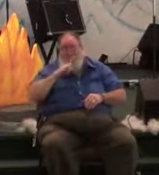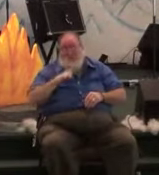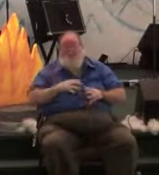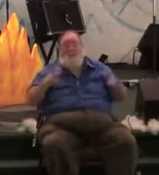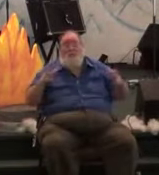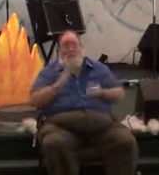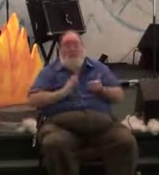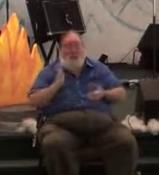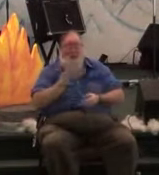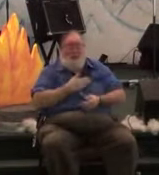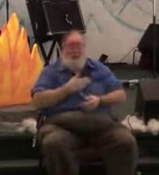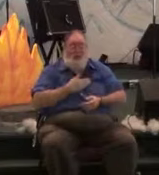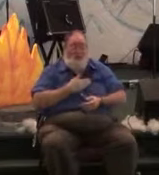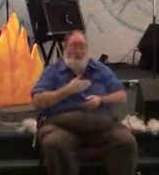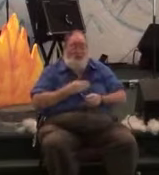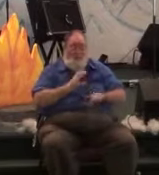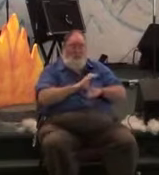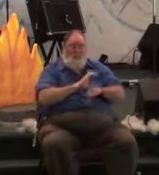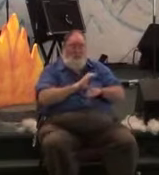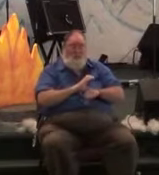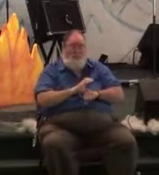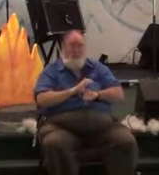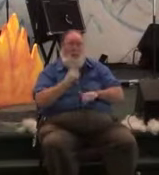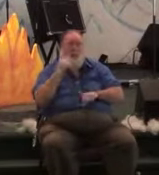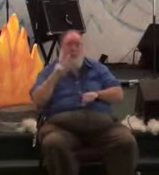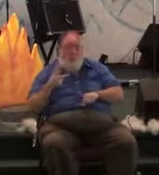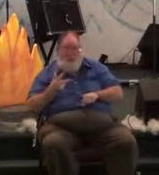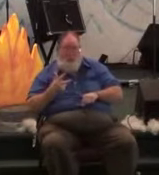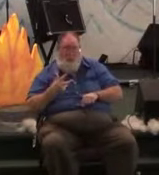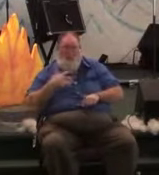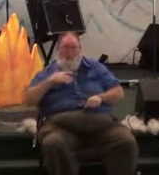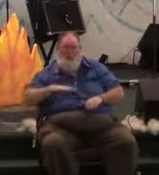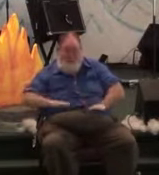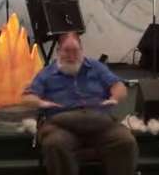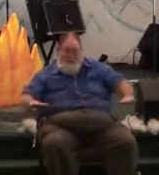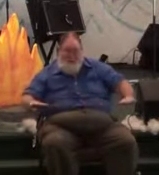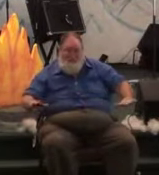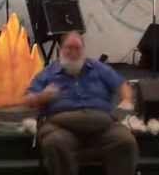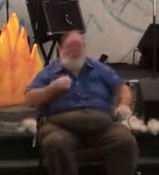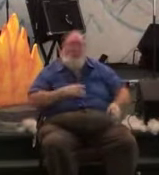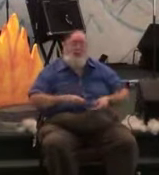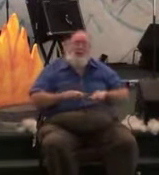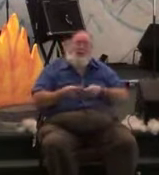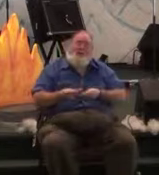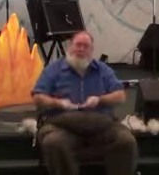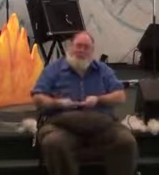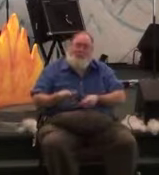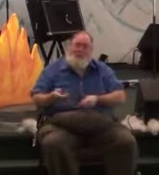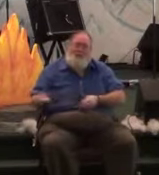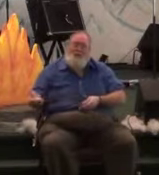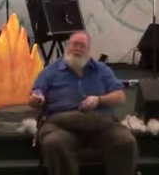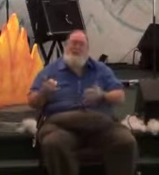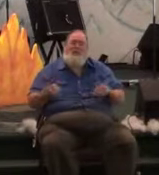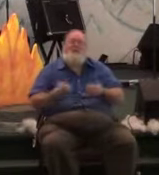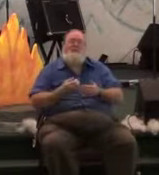now of our body is children. So that's we're awesome. Going to invest in them this week, Wednesday, Thursday, and